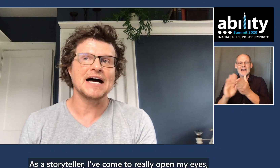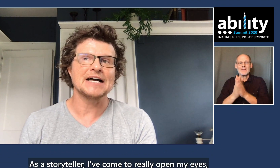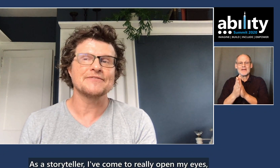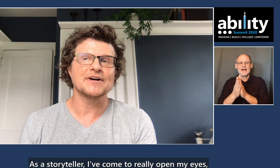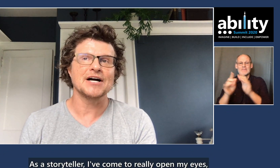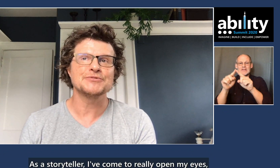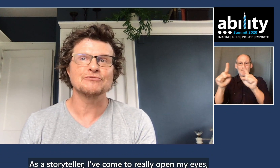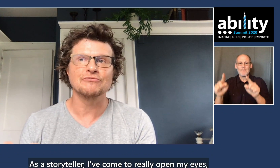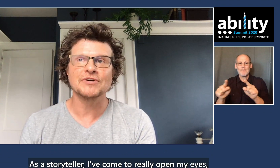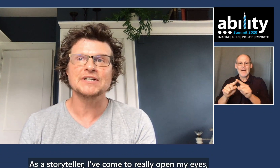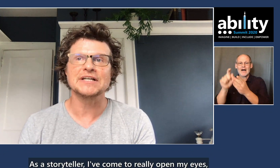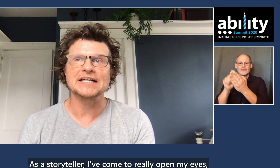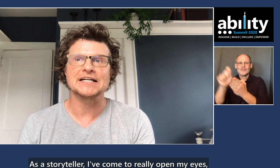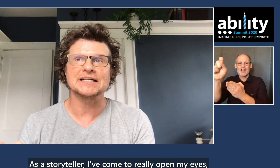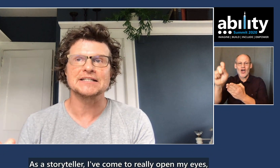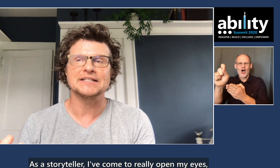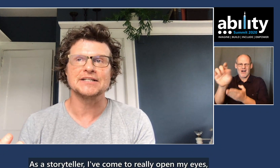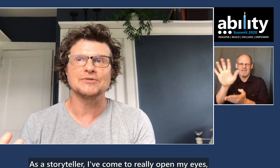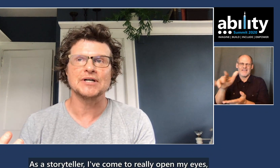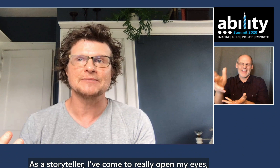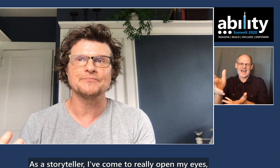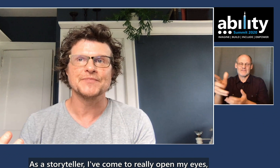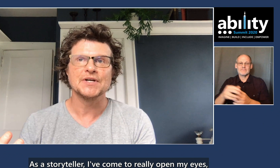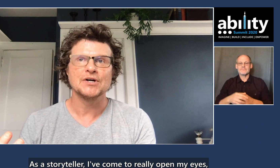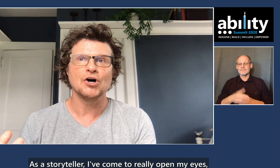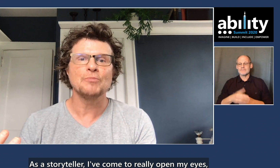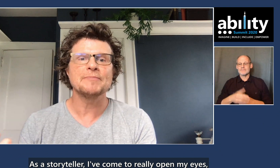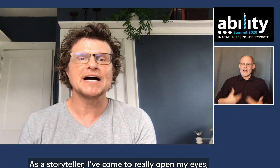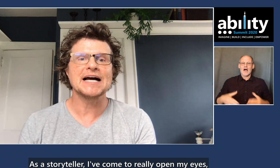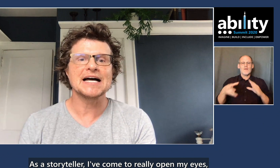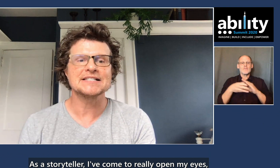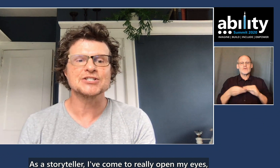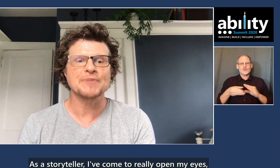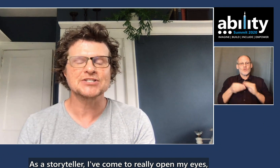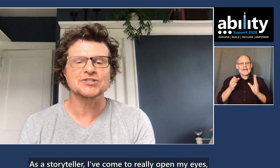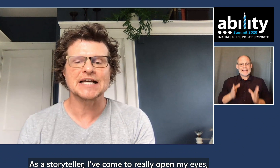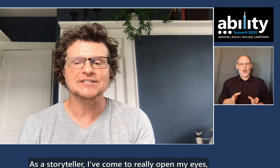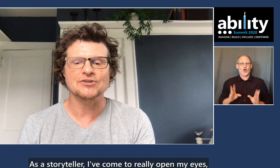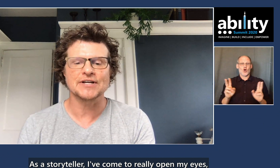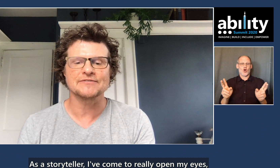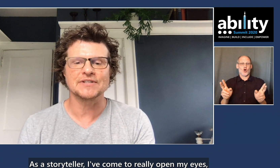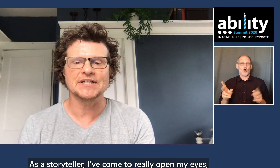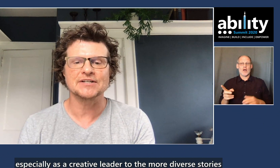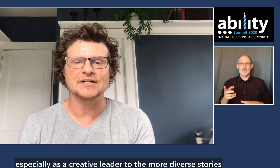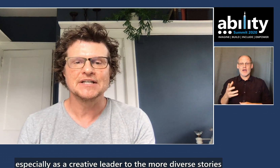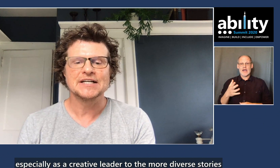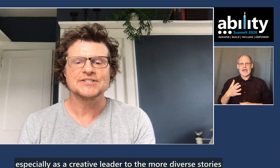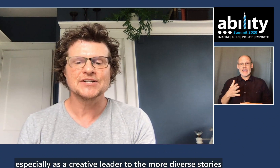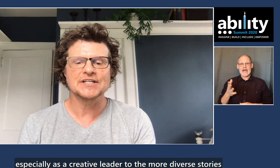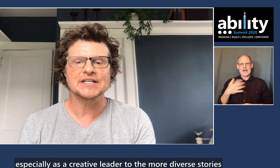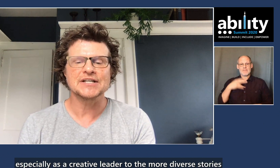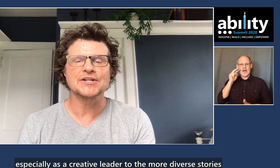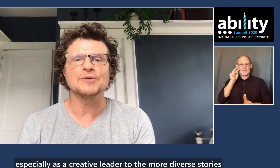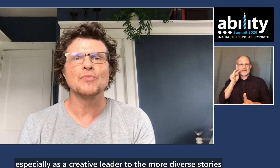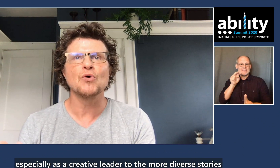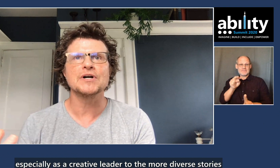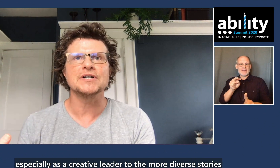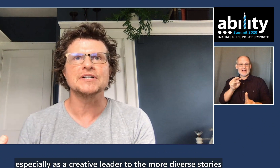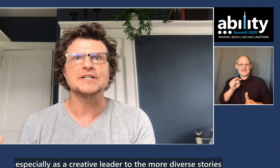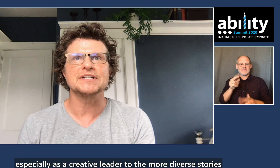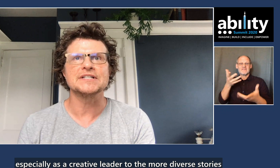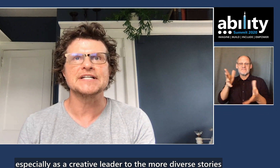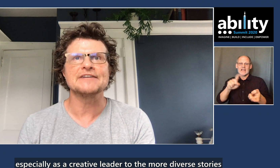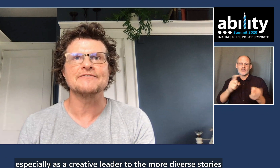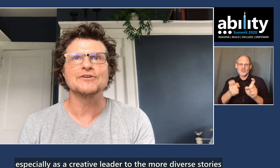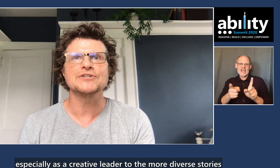I've come to really, open my eyes, especially as a creative leader, to the